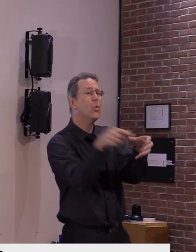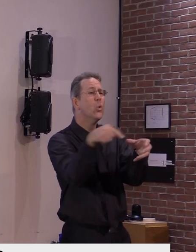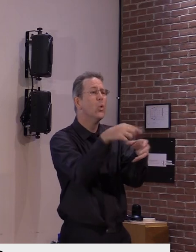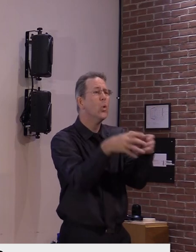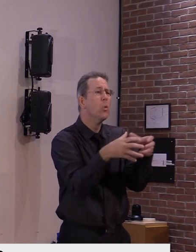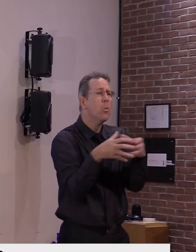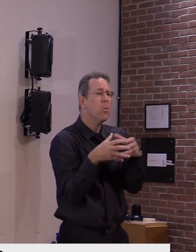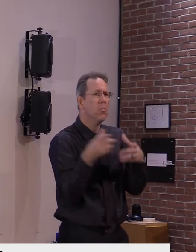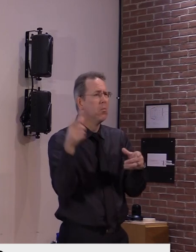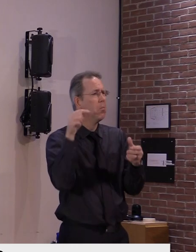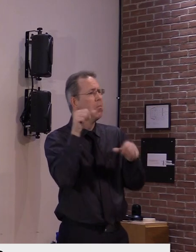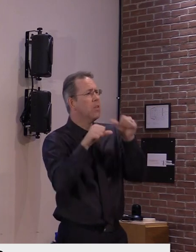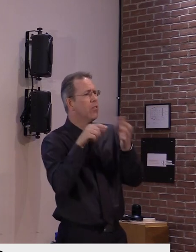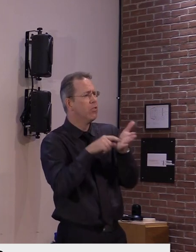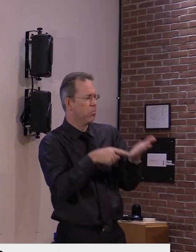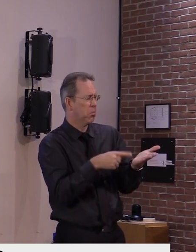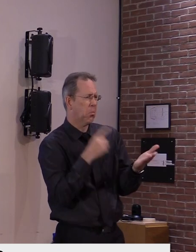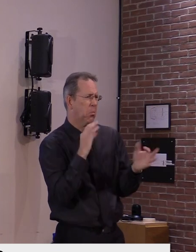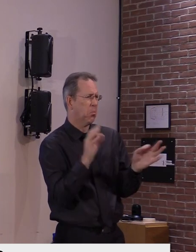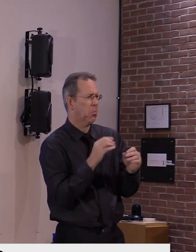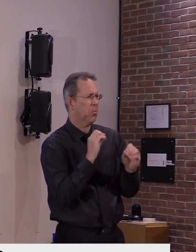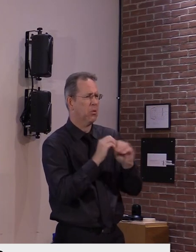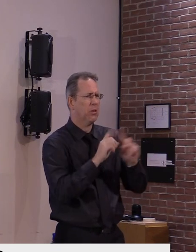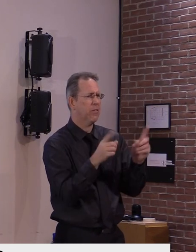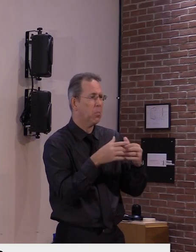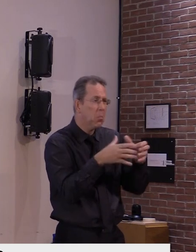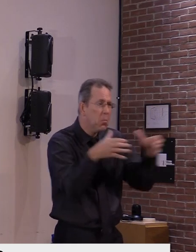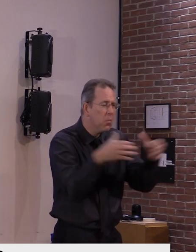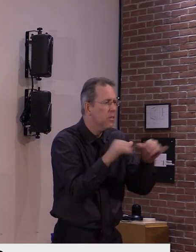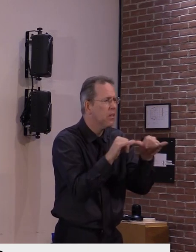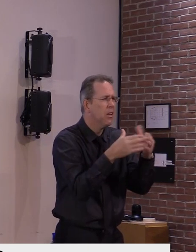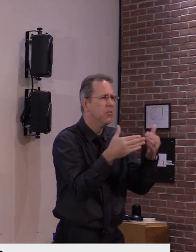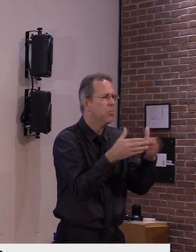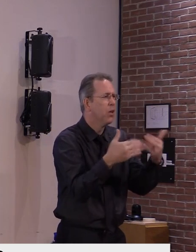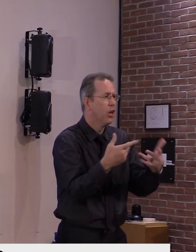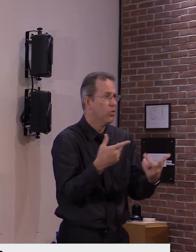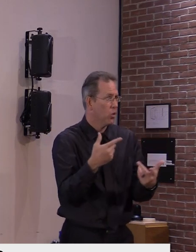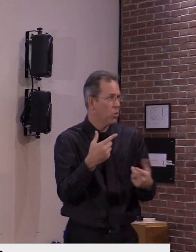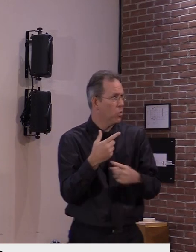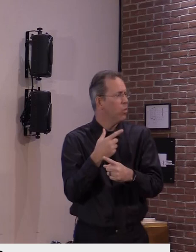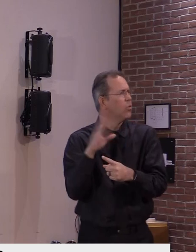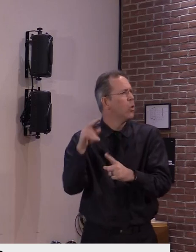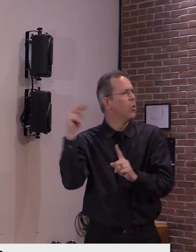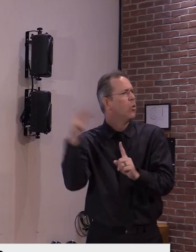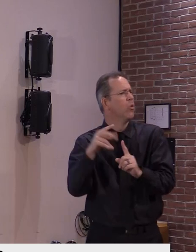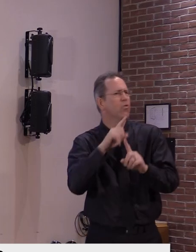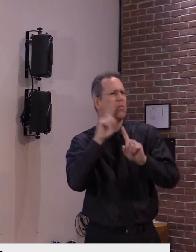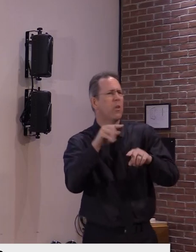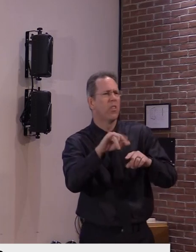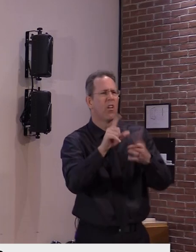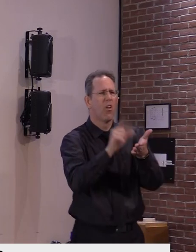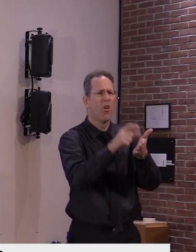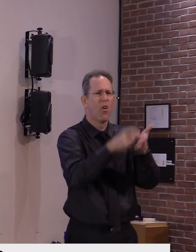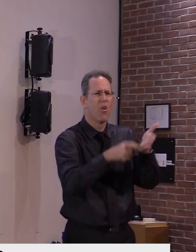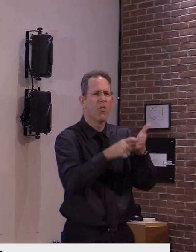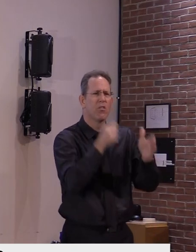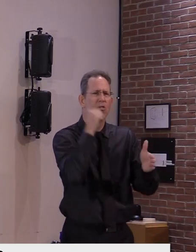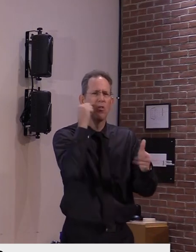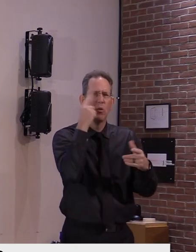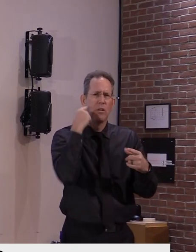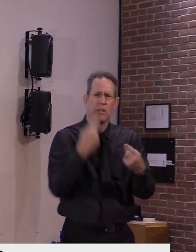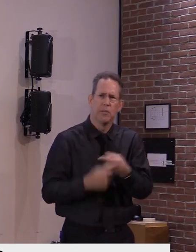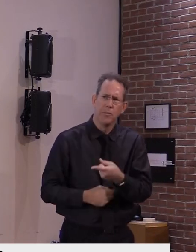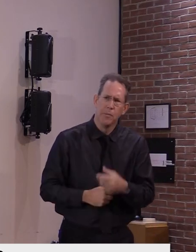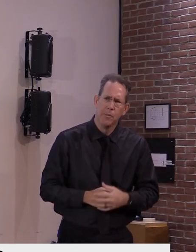article, if you've gotten a chance to read it, just what were your responses? Yeah, again, I will refer to Dr.